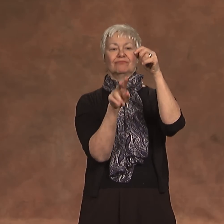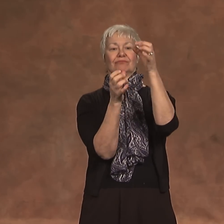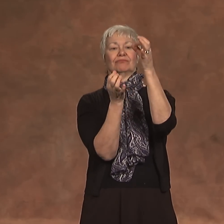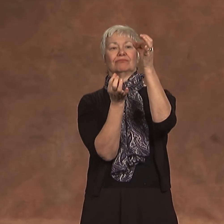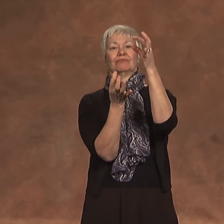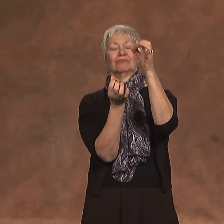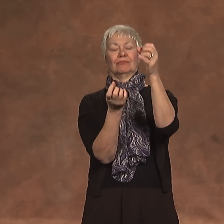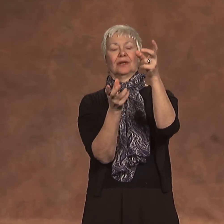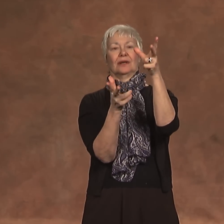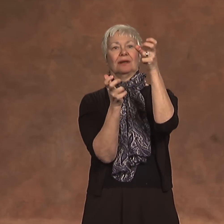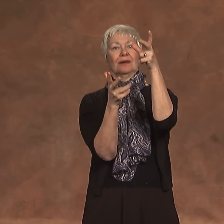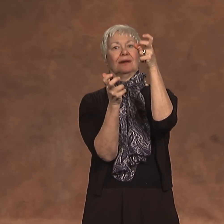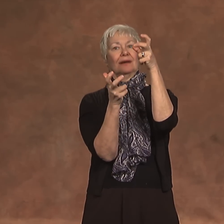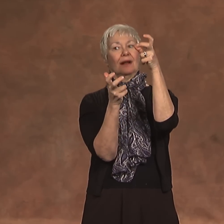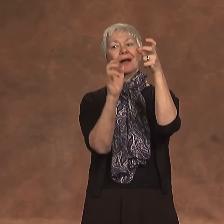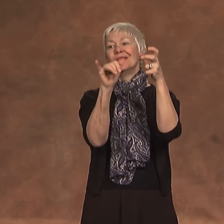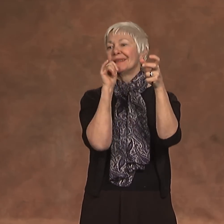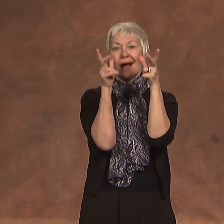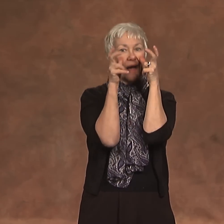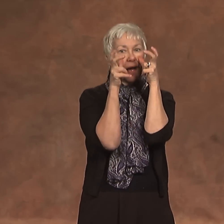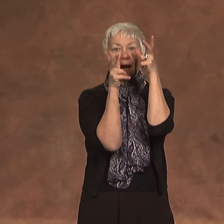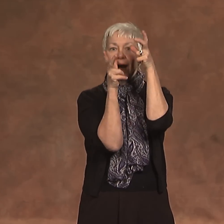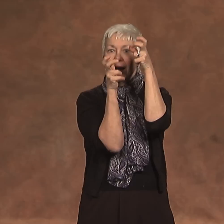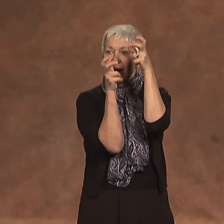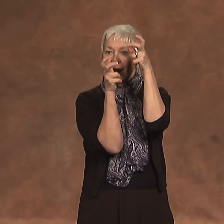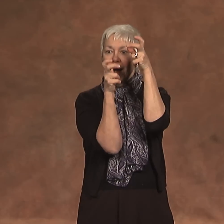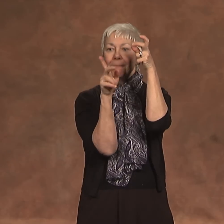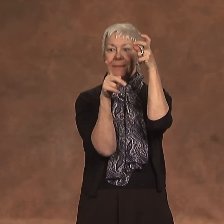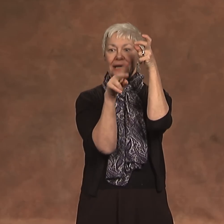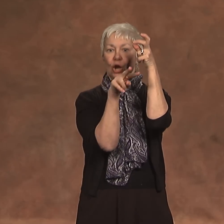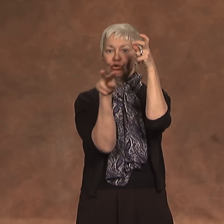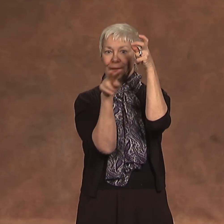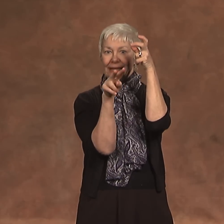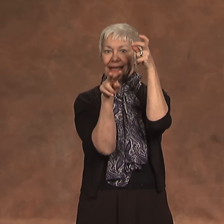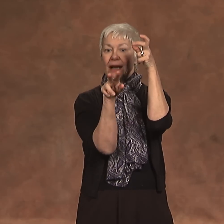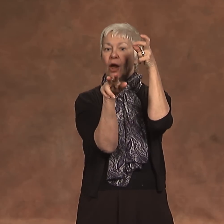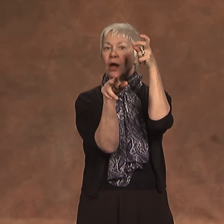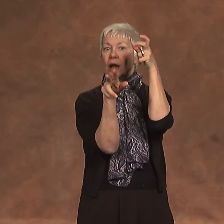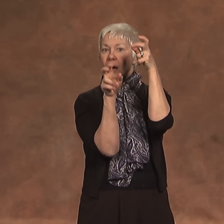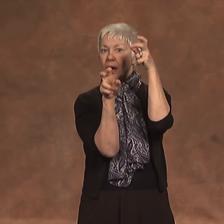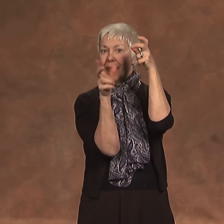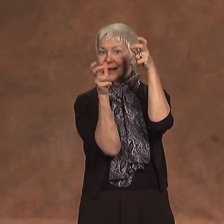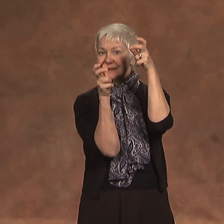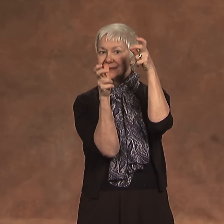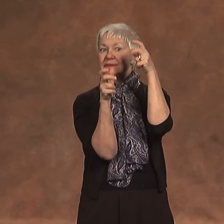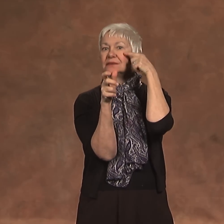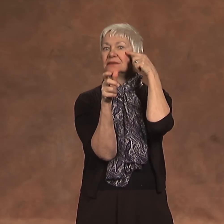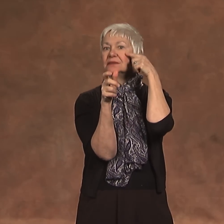back and forth between the closed captioning on the television and the action on the screen with ease.